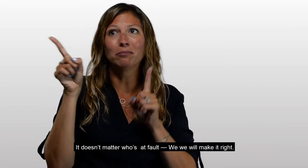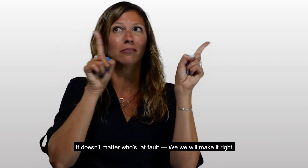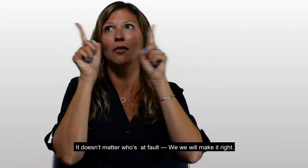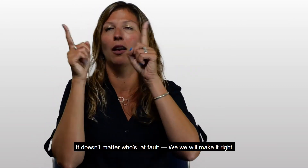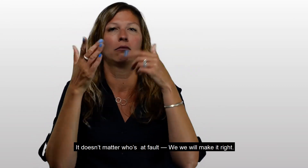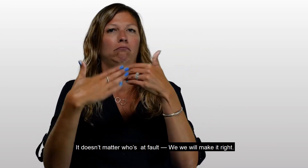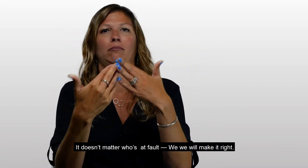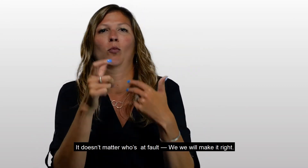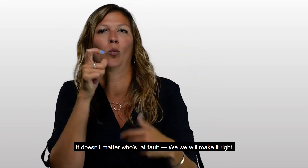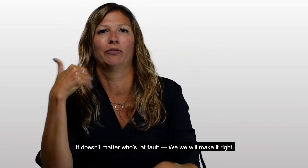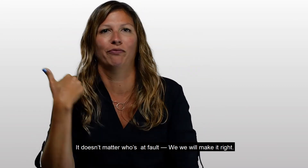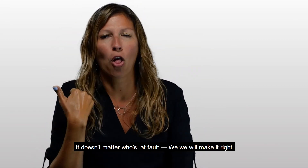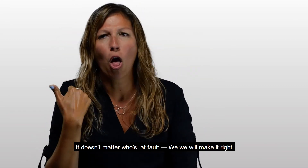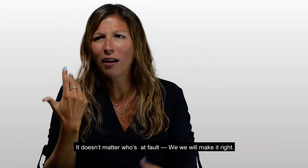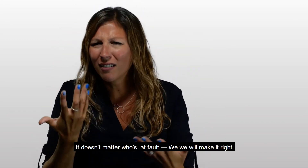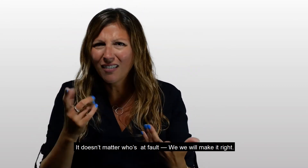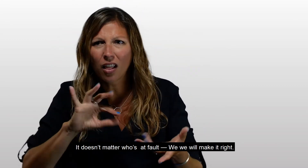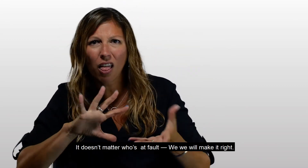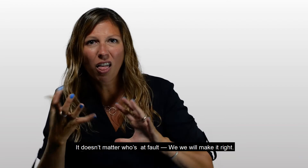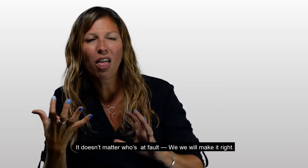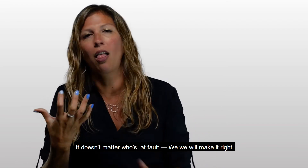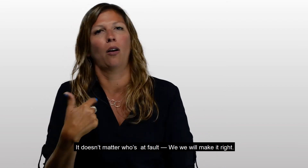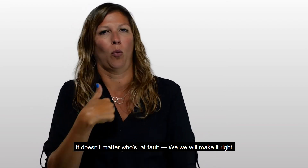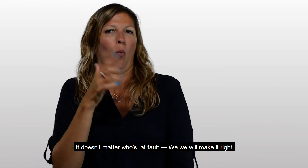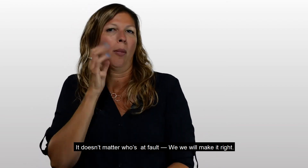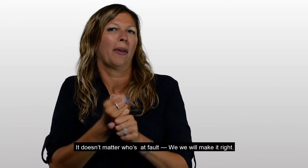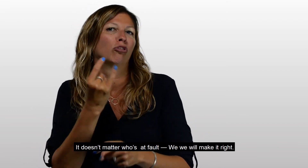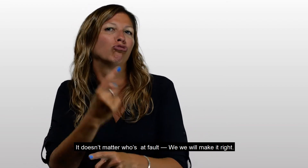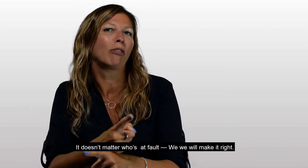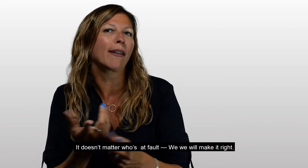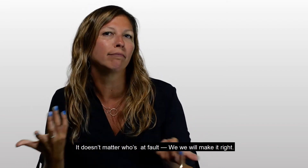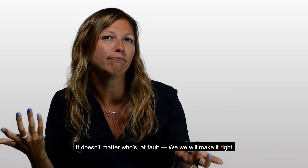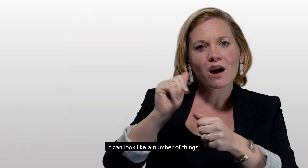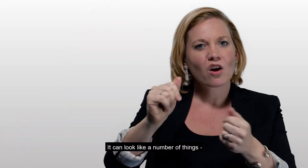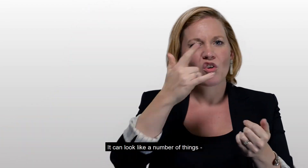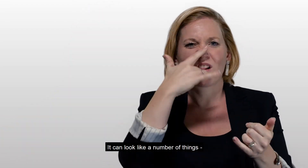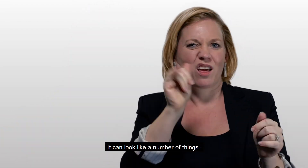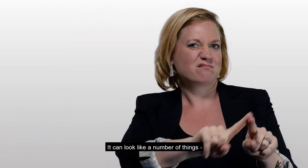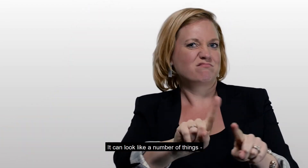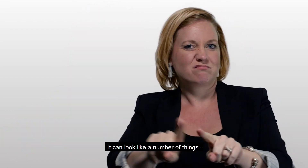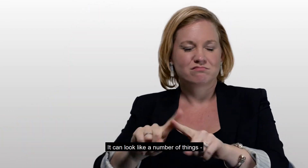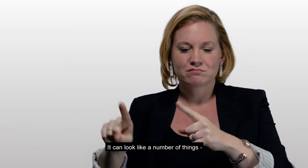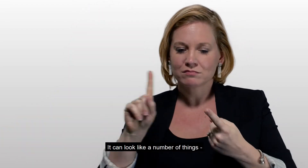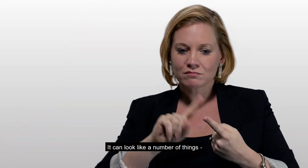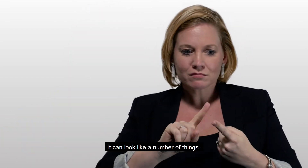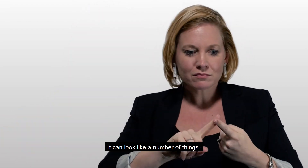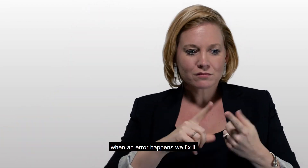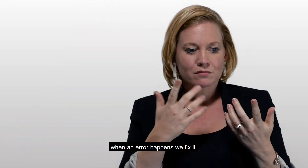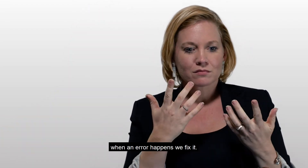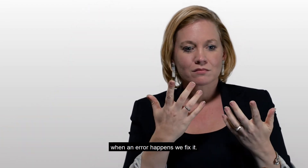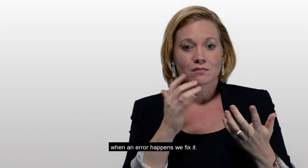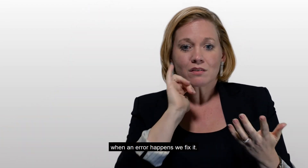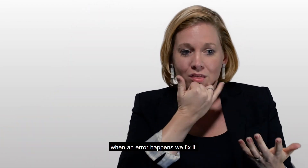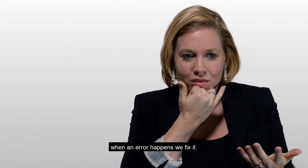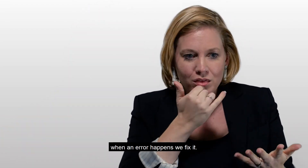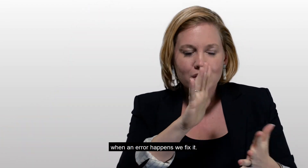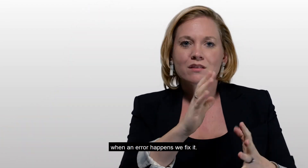else's, but it doesn't matter whose fault it is, we will make it right. It can look like a number of things. When an error happens, we fix